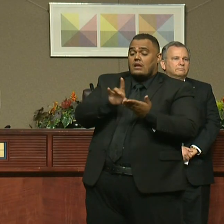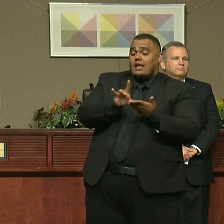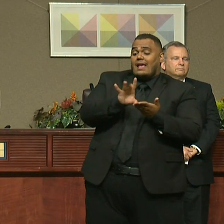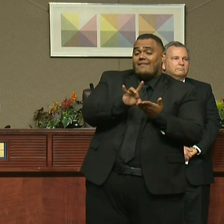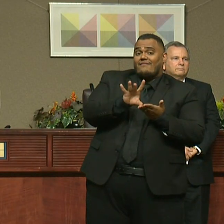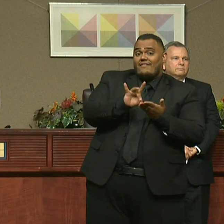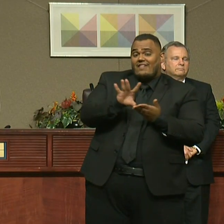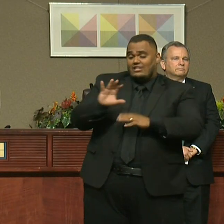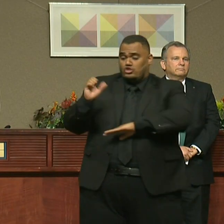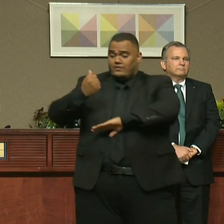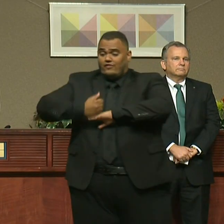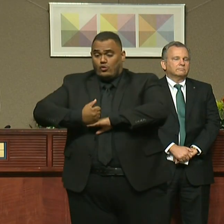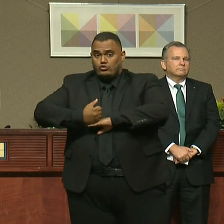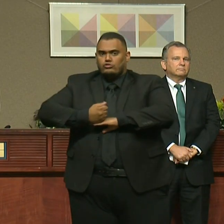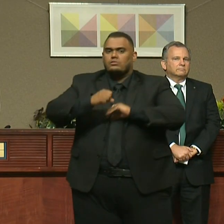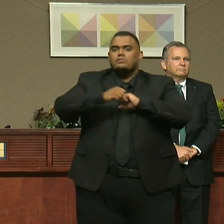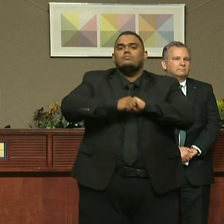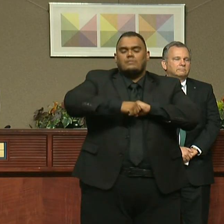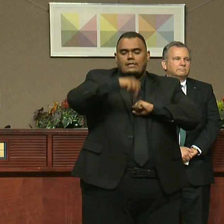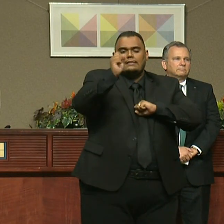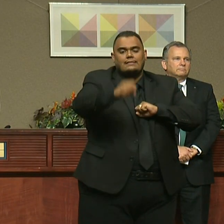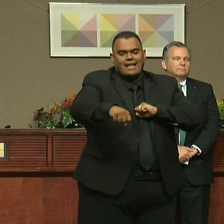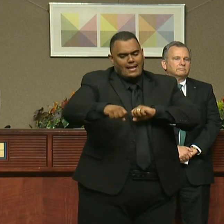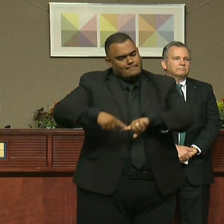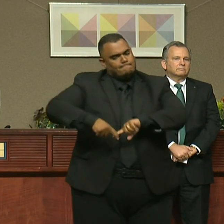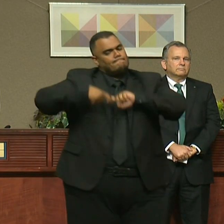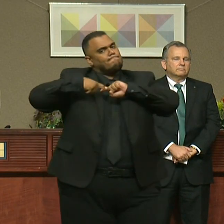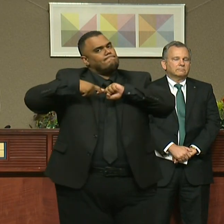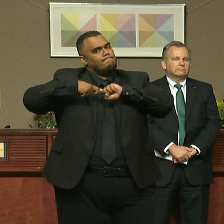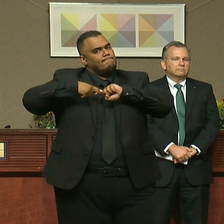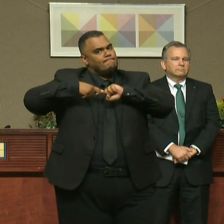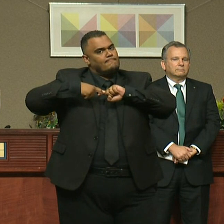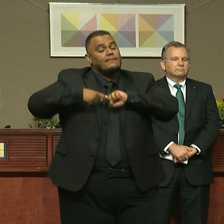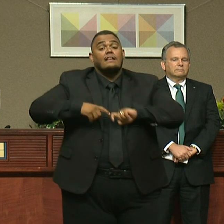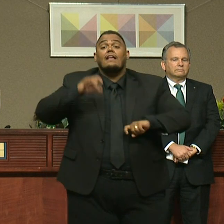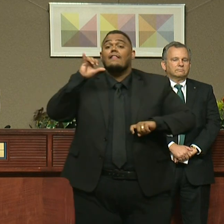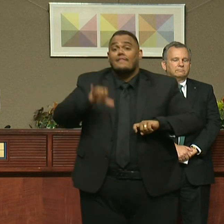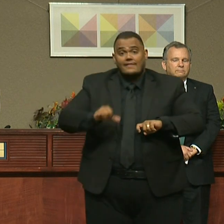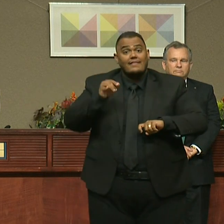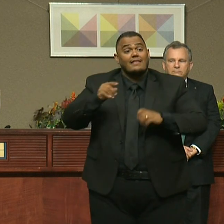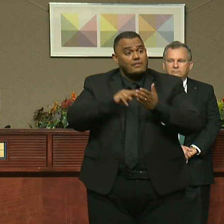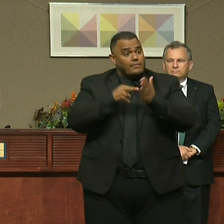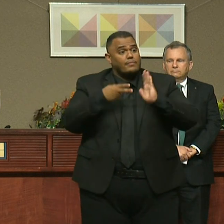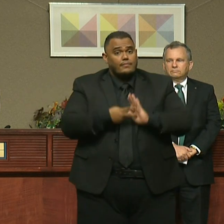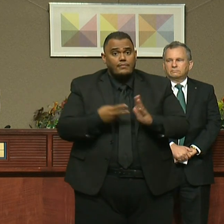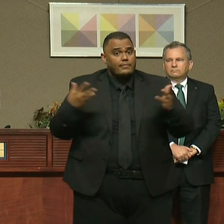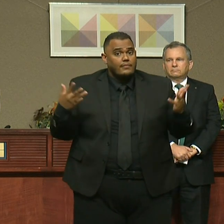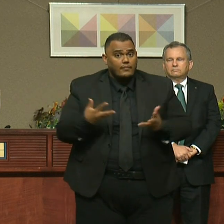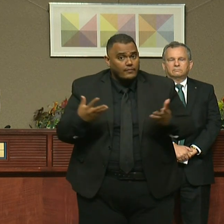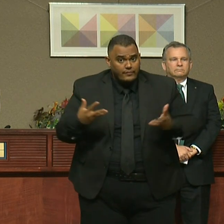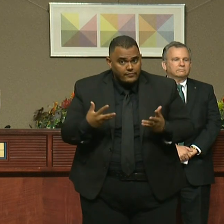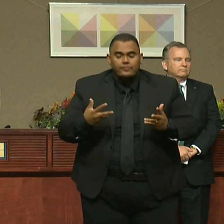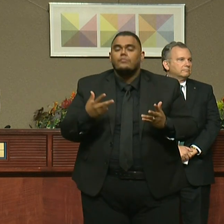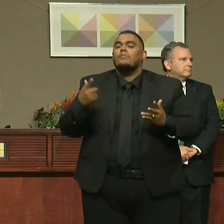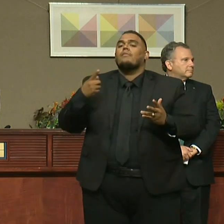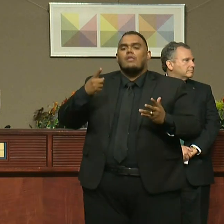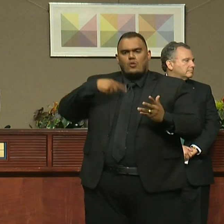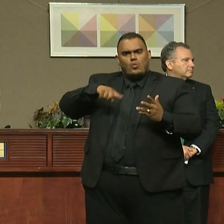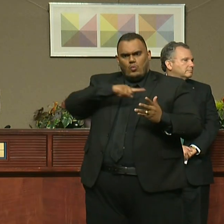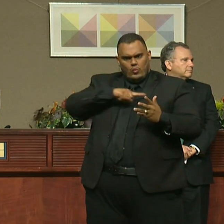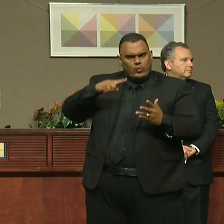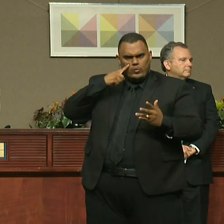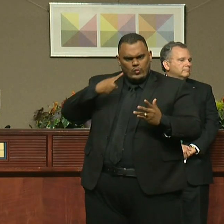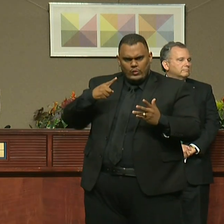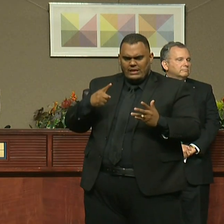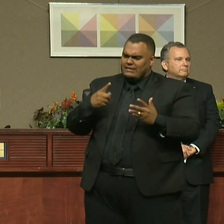to July the 1st. I want to remind rent-stressed residents that we have put together answers to frequently asked